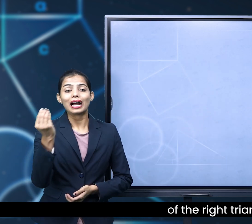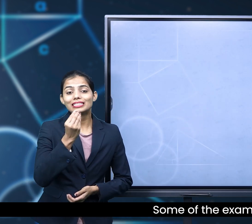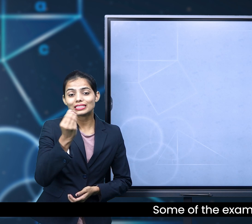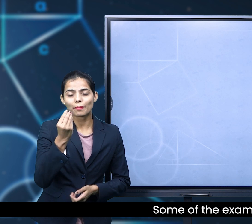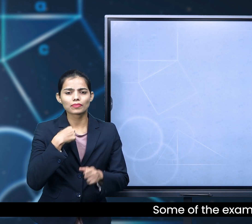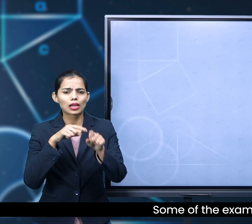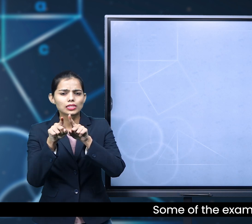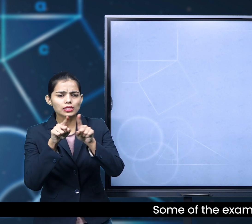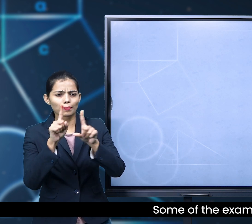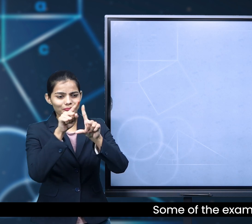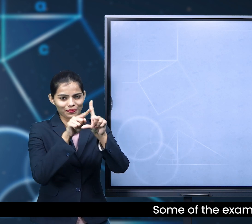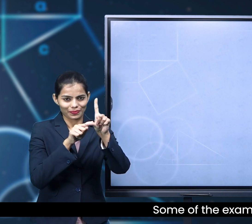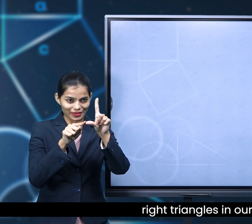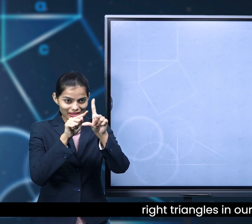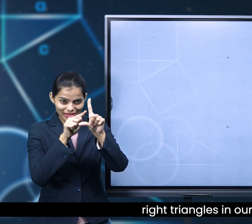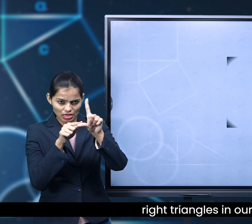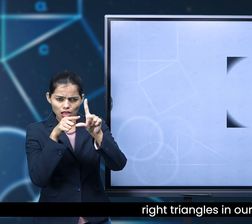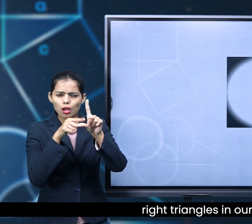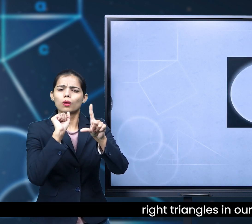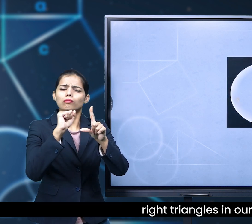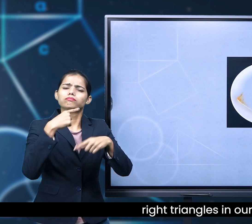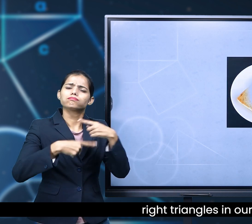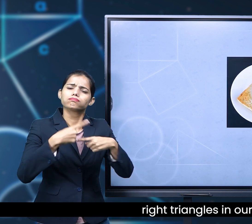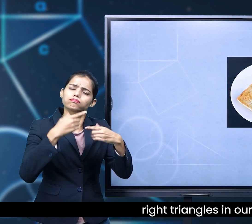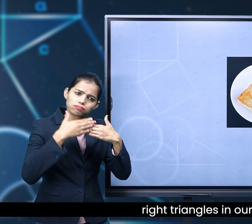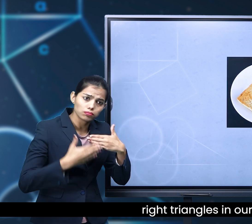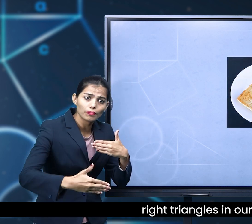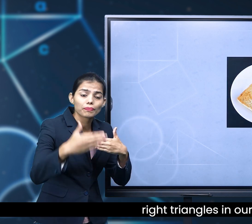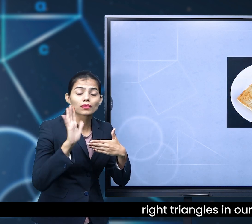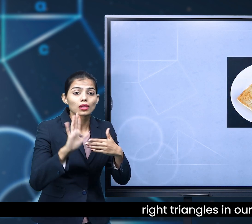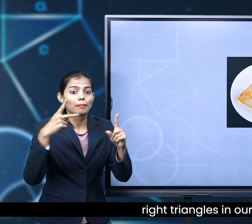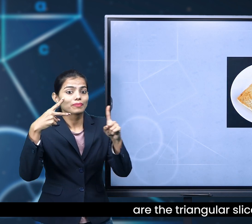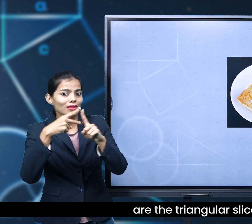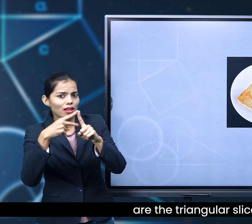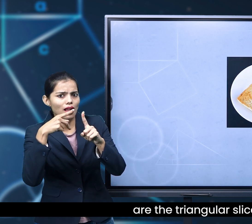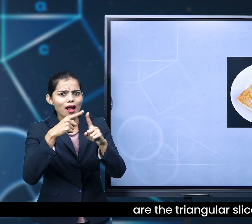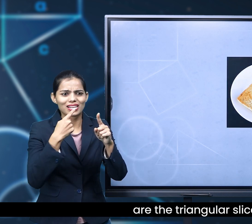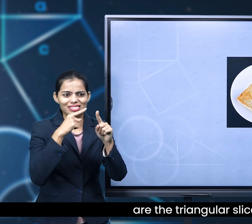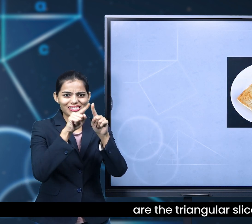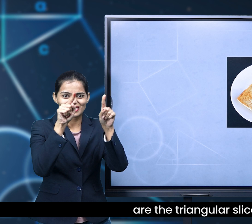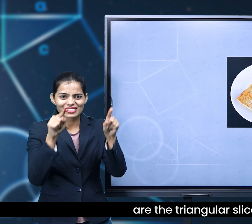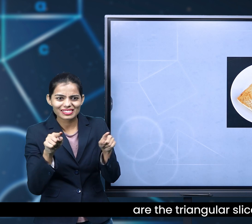Some of the examples of right triangles in our daily life are the triangular slice of